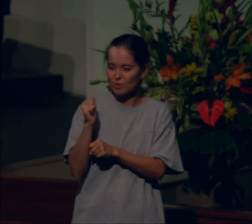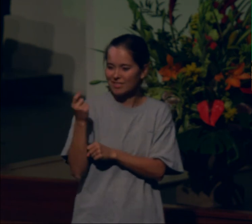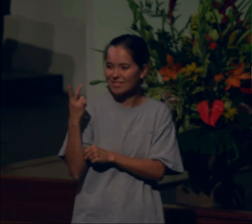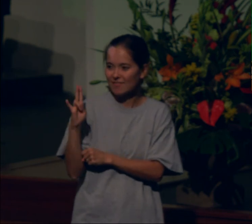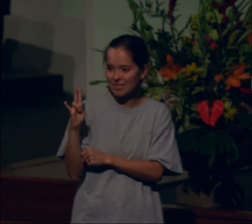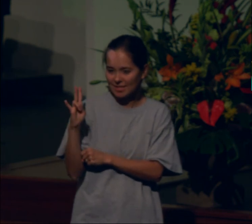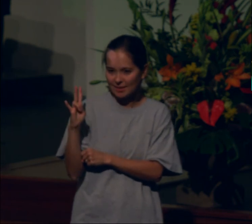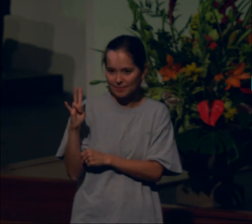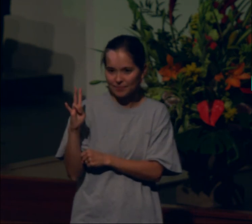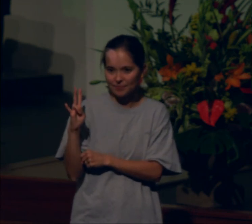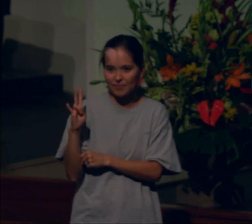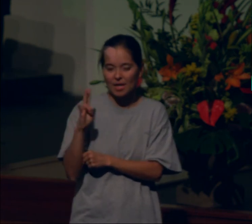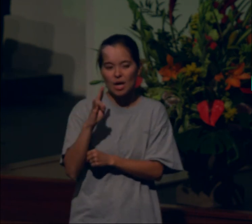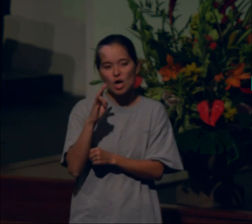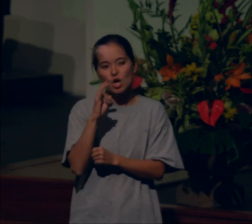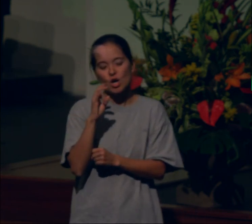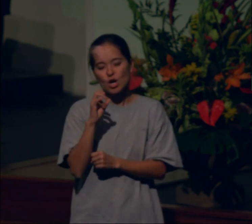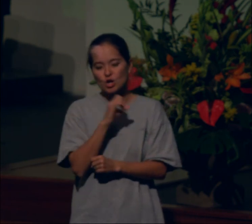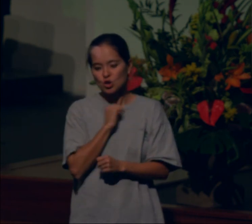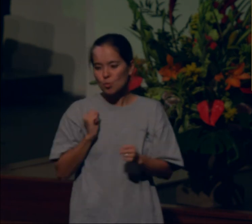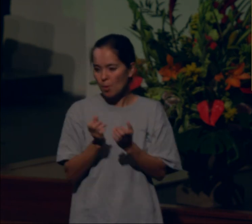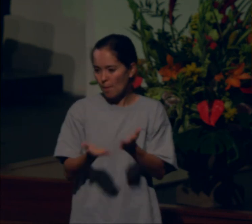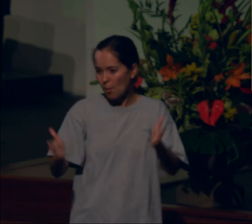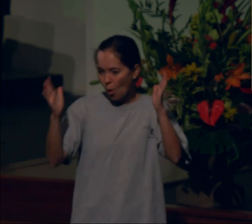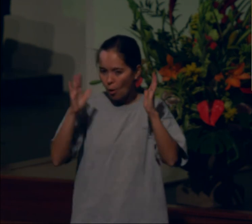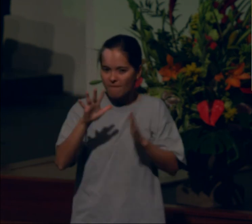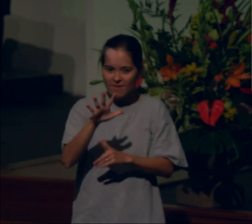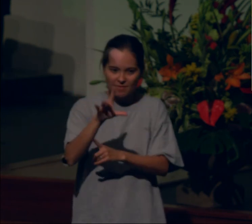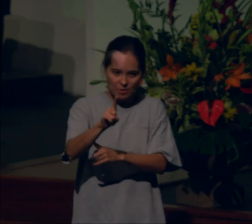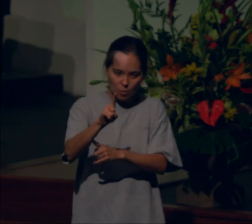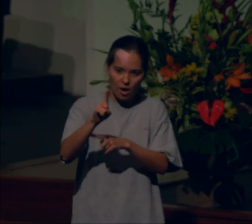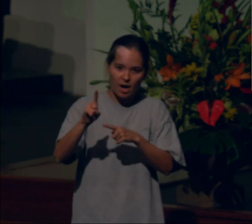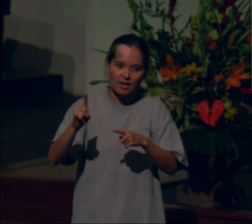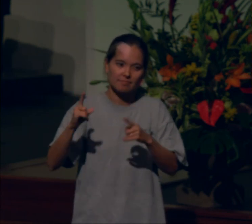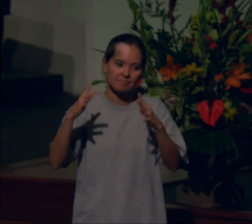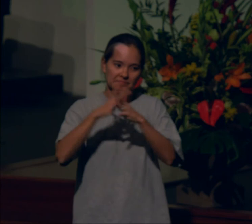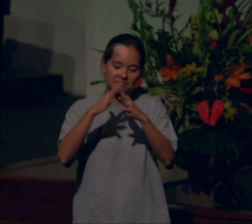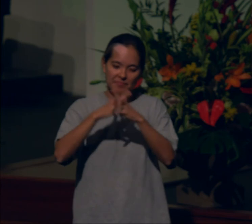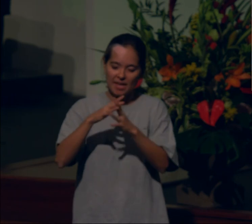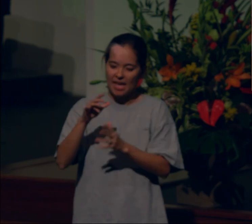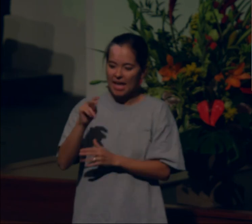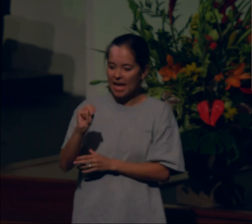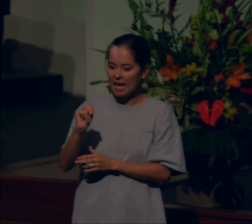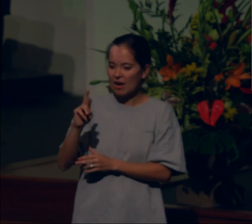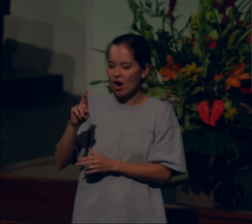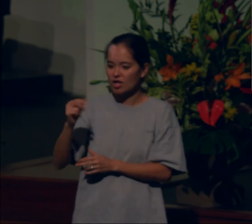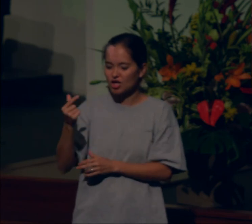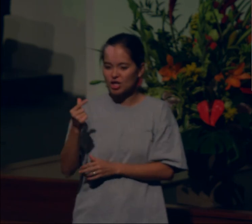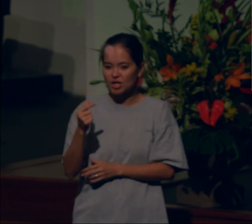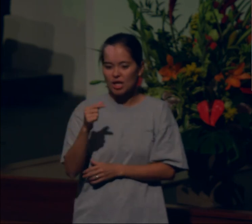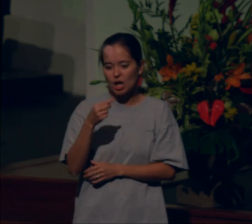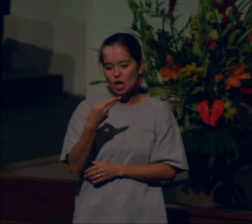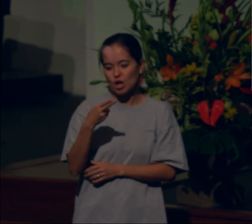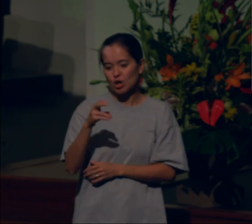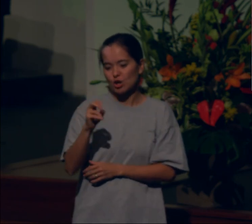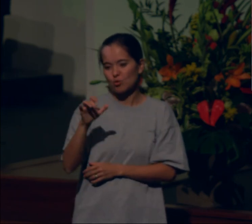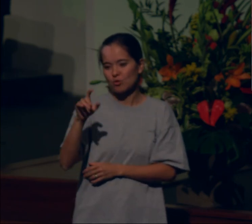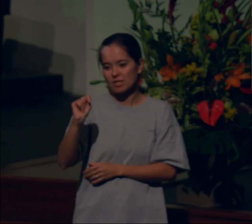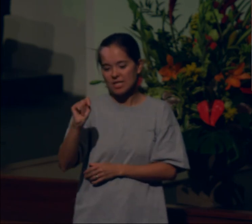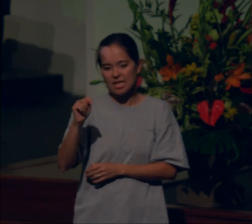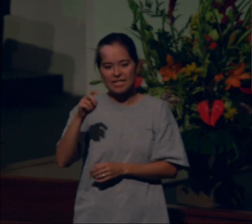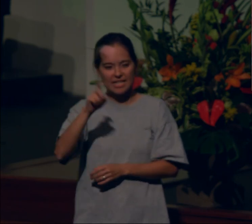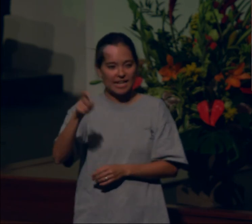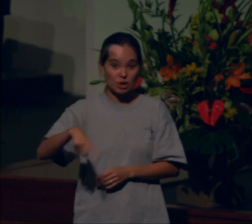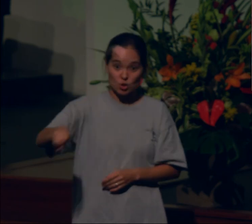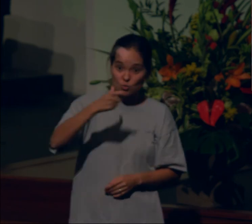2017. The Super Bowl 51 was hosted at the NRG Stadium in Houston, Texas. How many of you watch